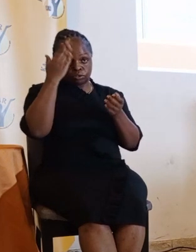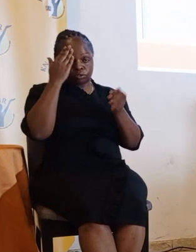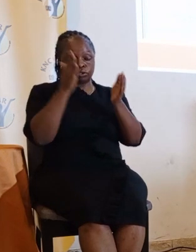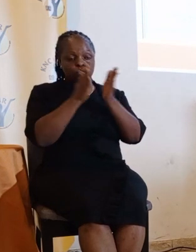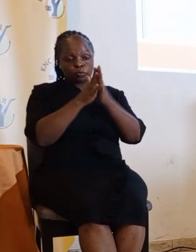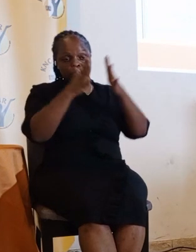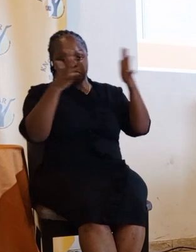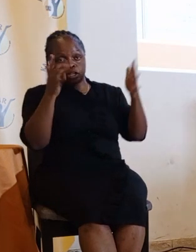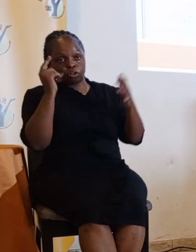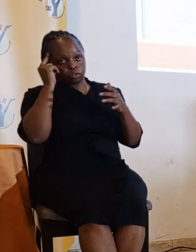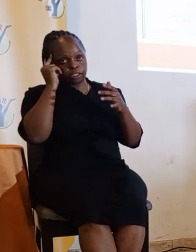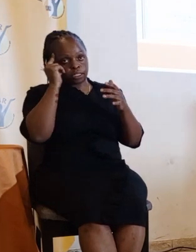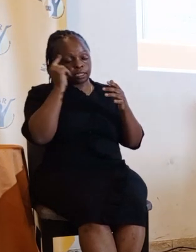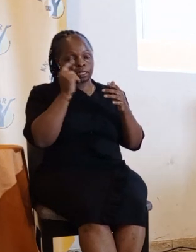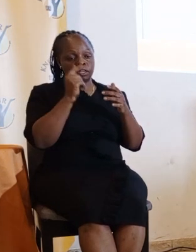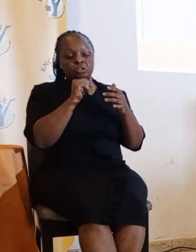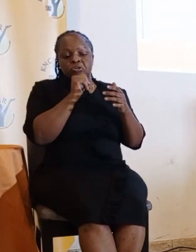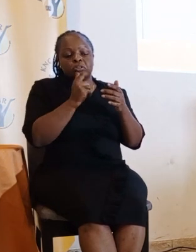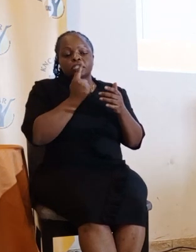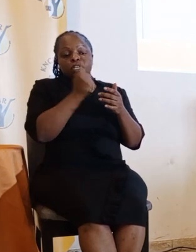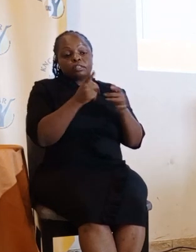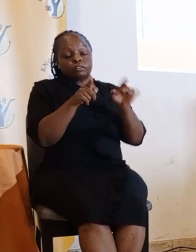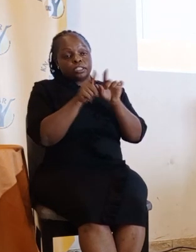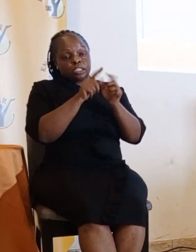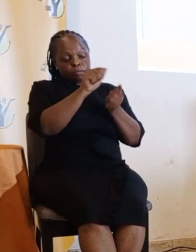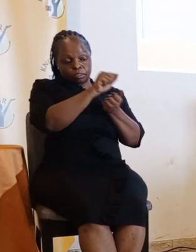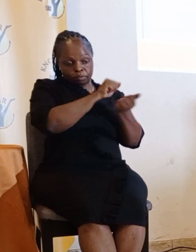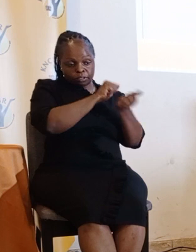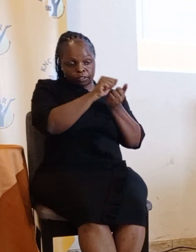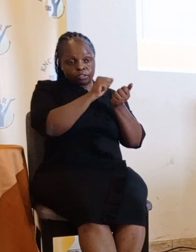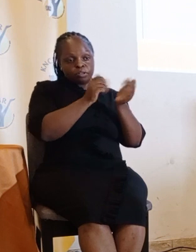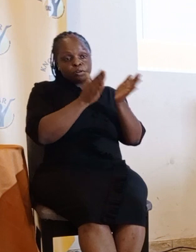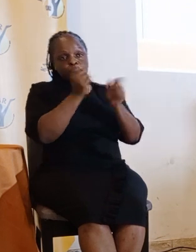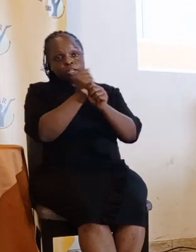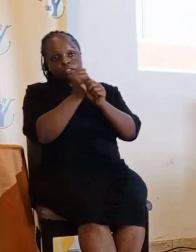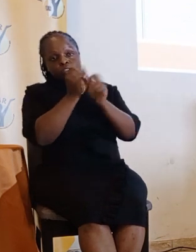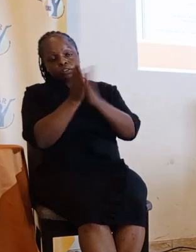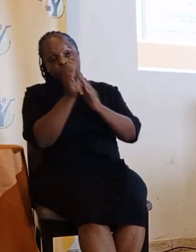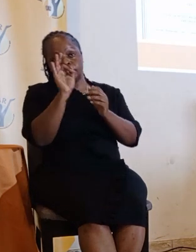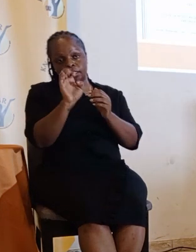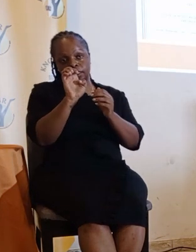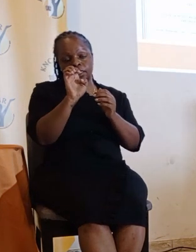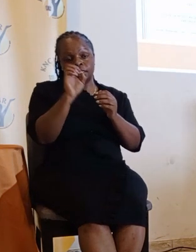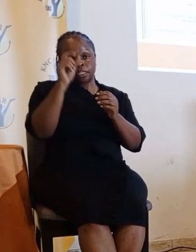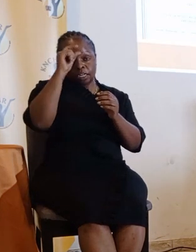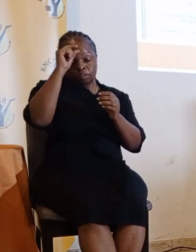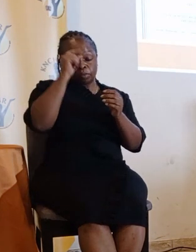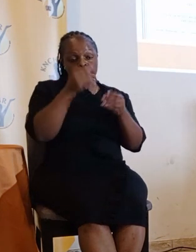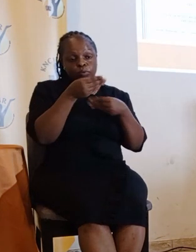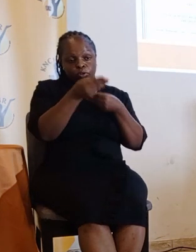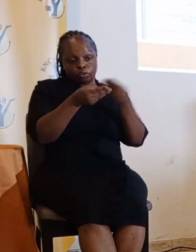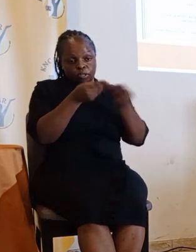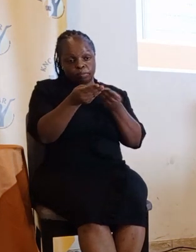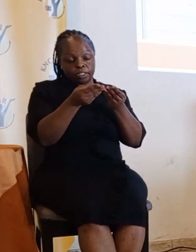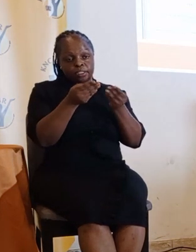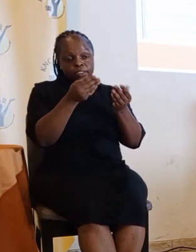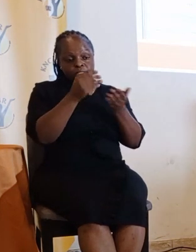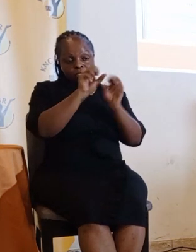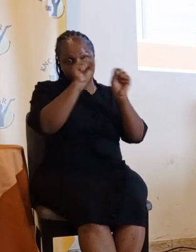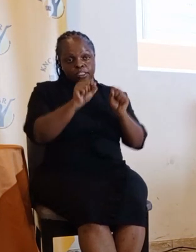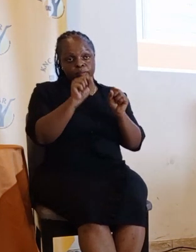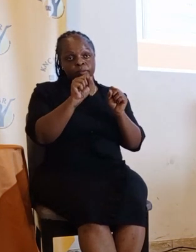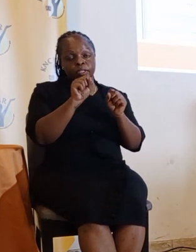grave concern the unannounced and disruptive operation of the e-government procurement system, the IFMIS, that